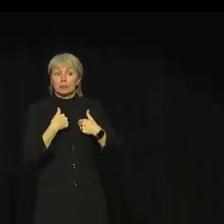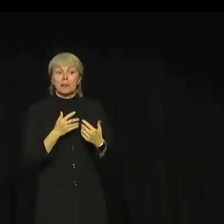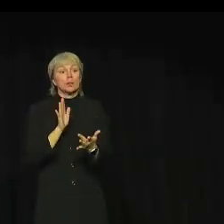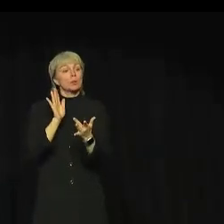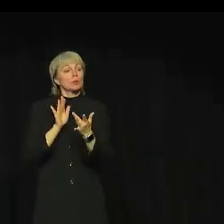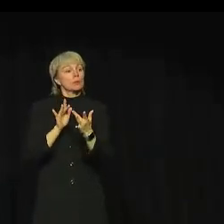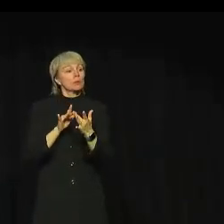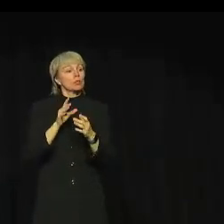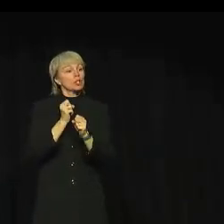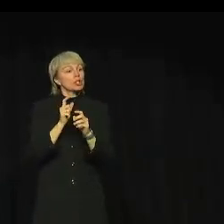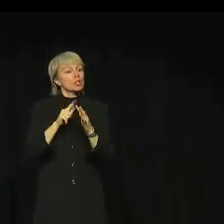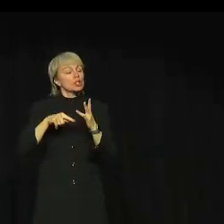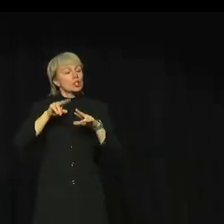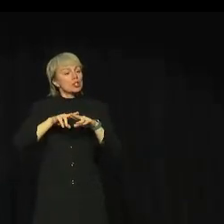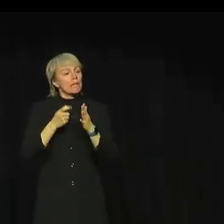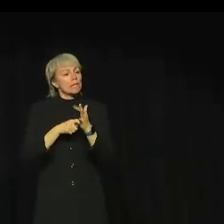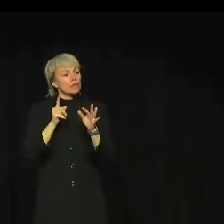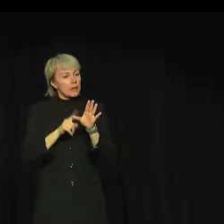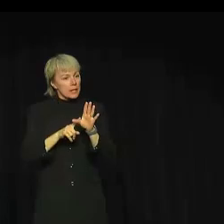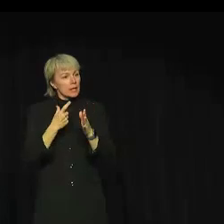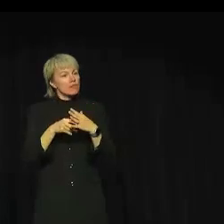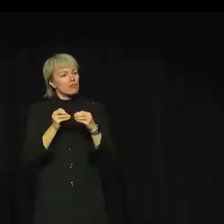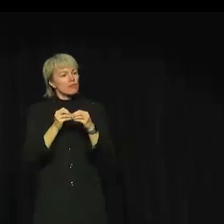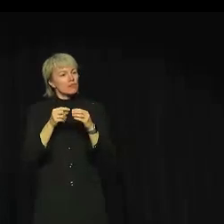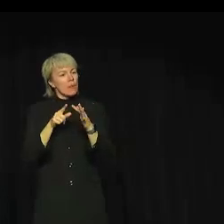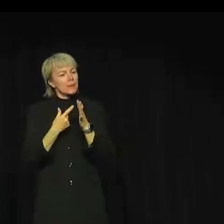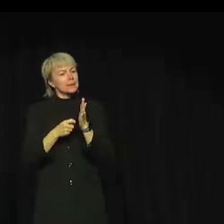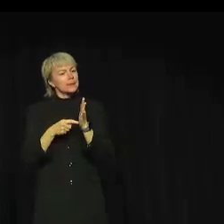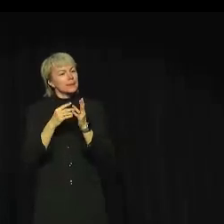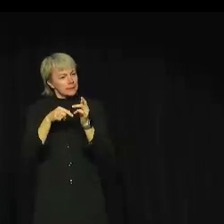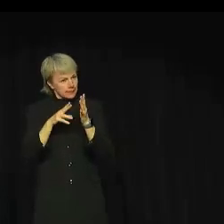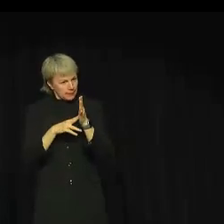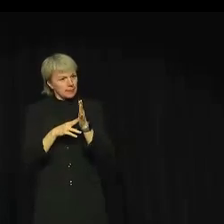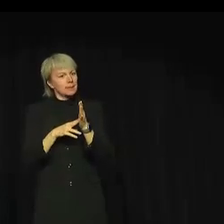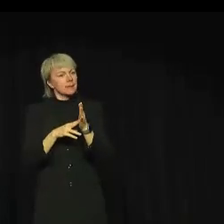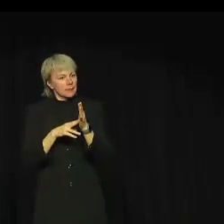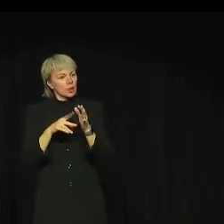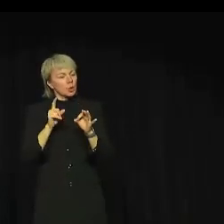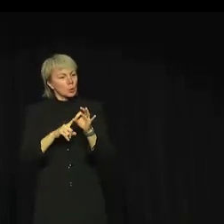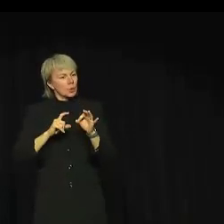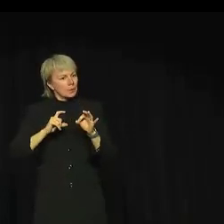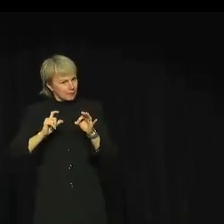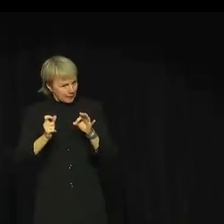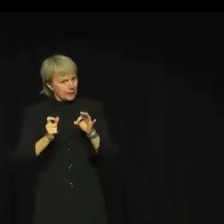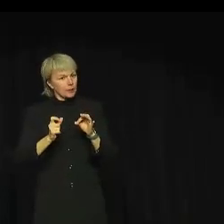my mentor, and I now practice at Doughty Street Chambers, the chambers in London that Geoffrey founded.